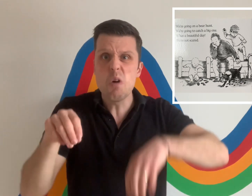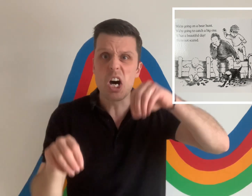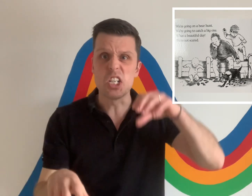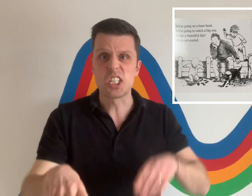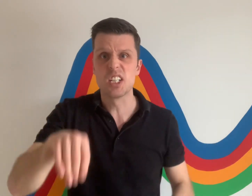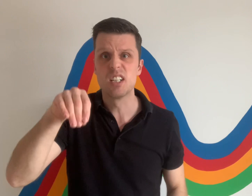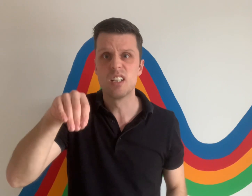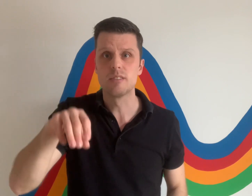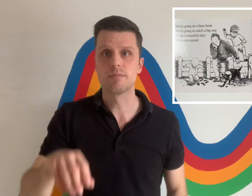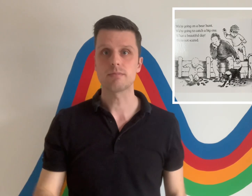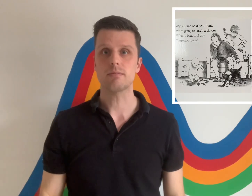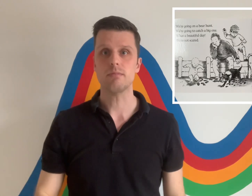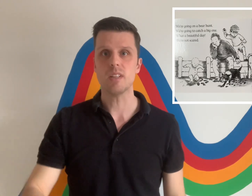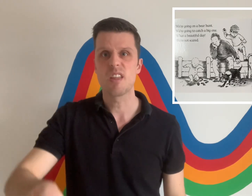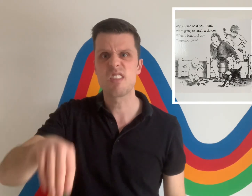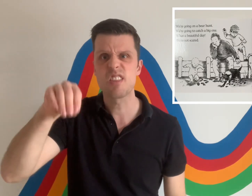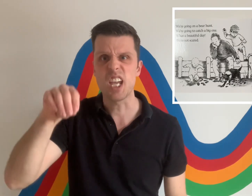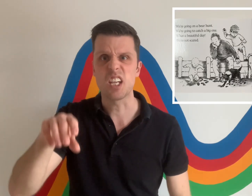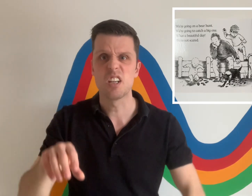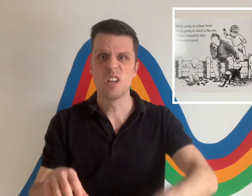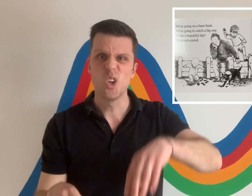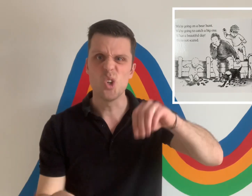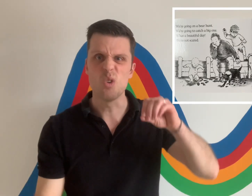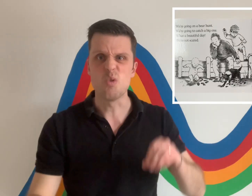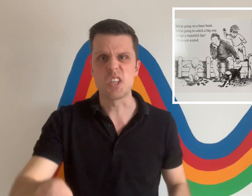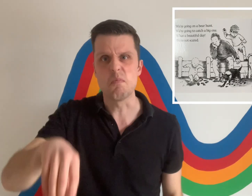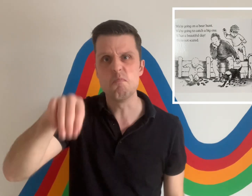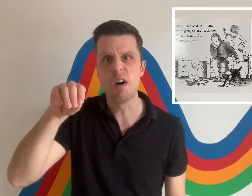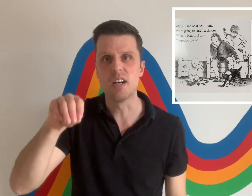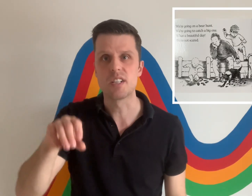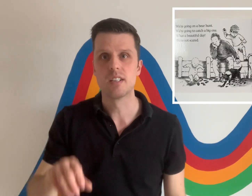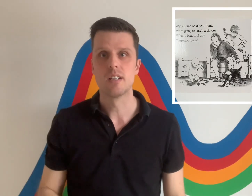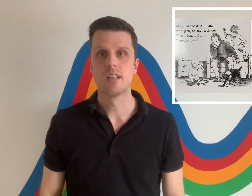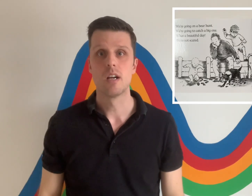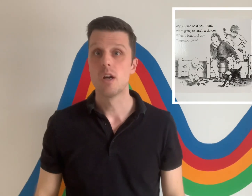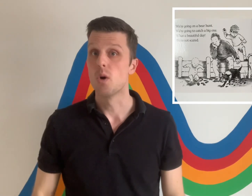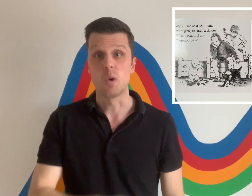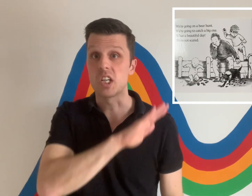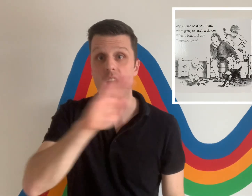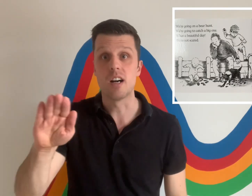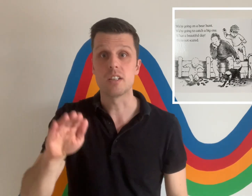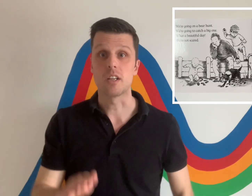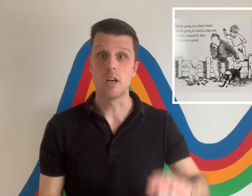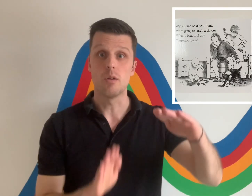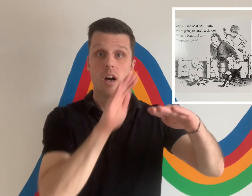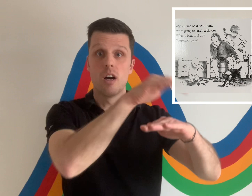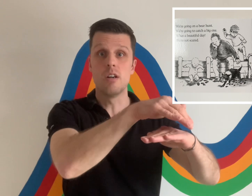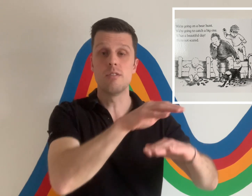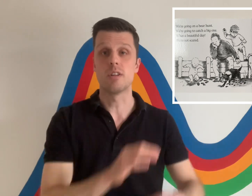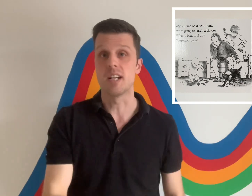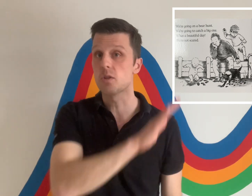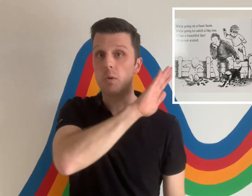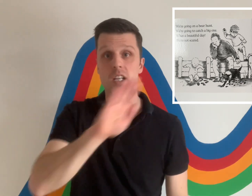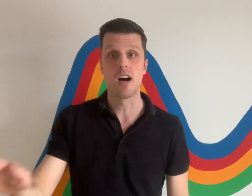mud. Thick, oozy mud. We can't go over it. We can't